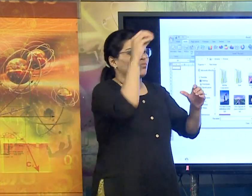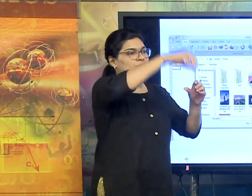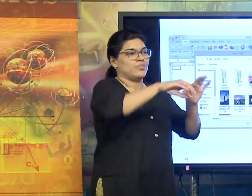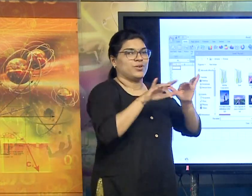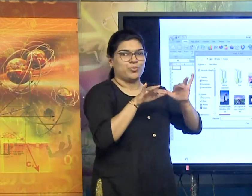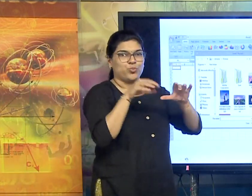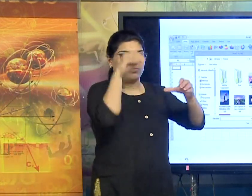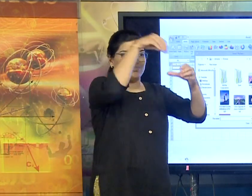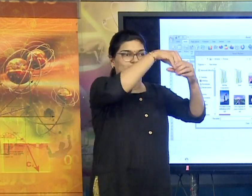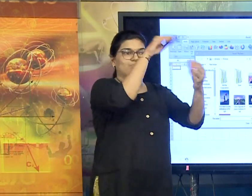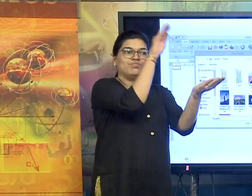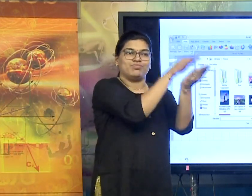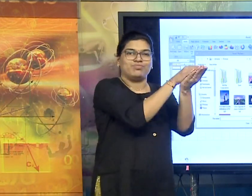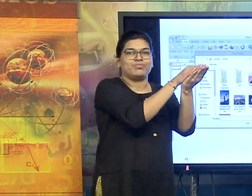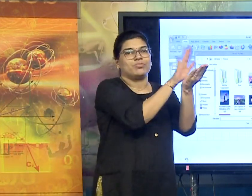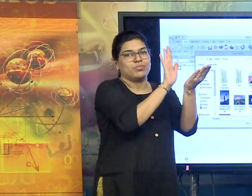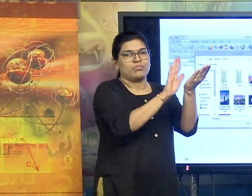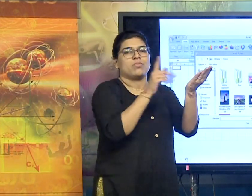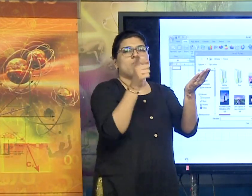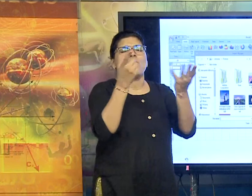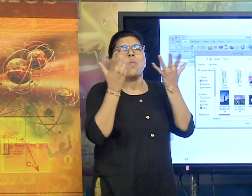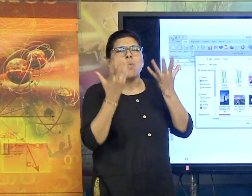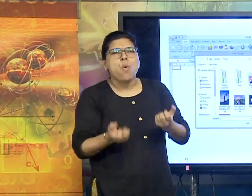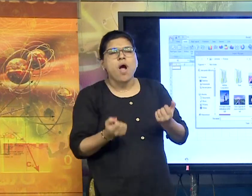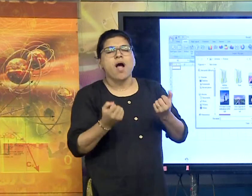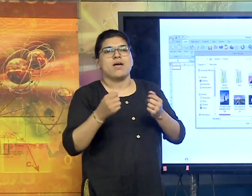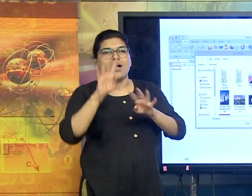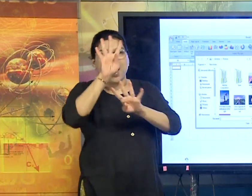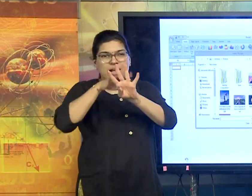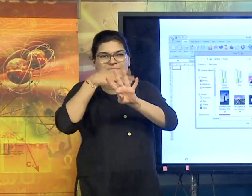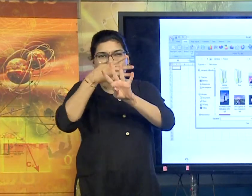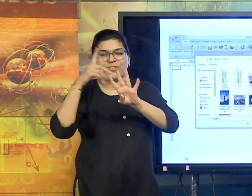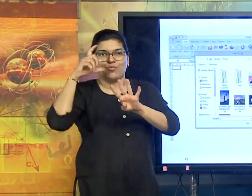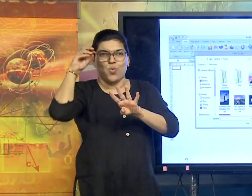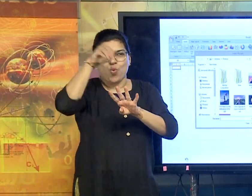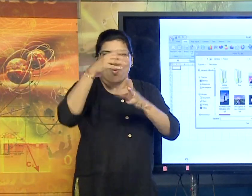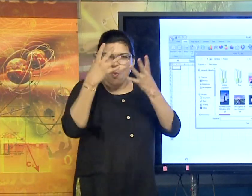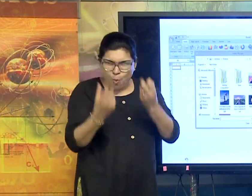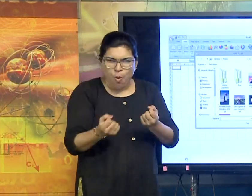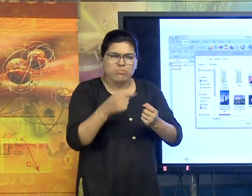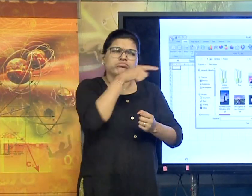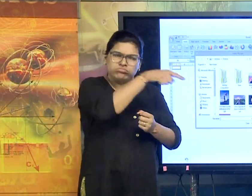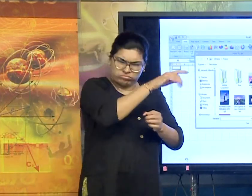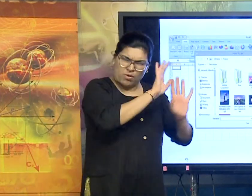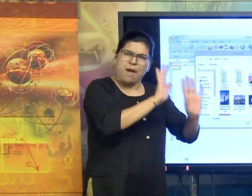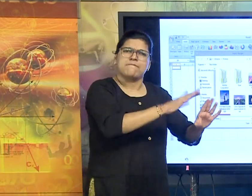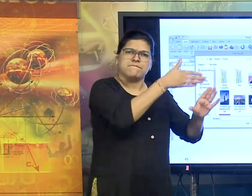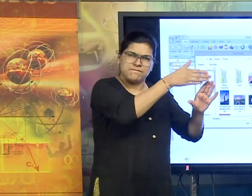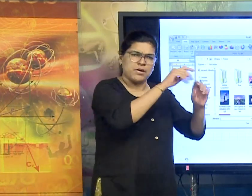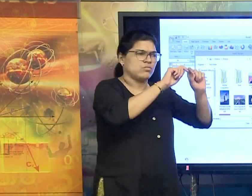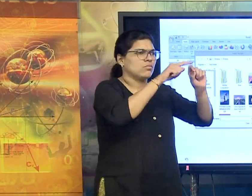Sometime before you need to put all those pictures in your system, then all those pictures would be shown there.